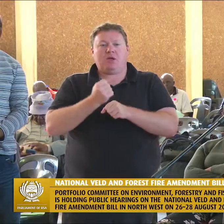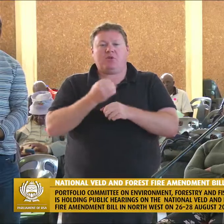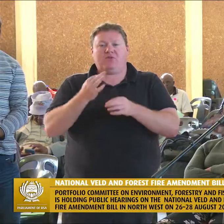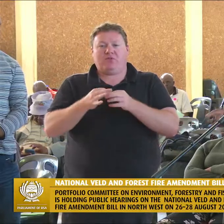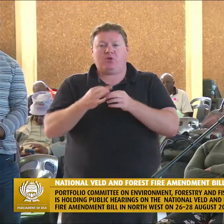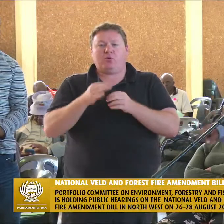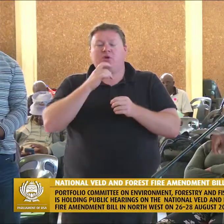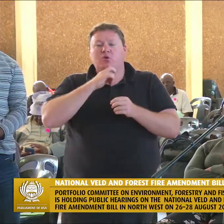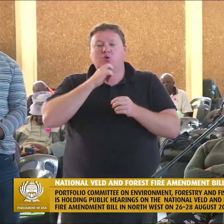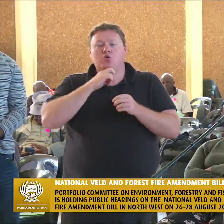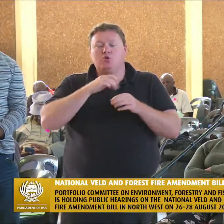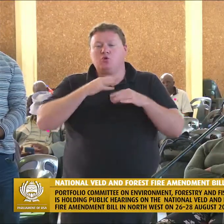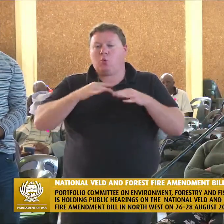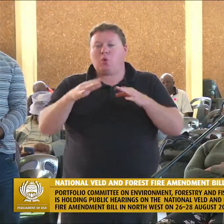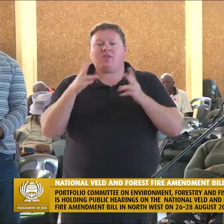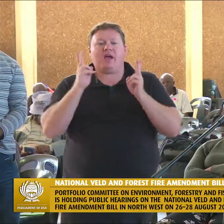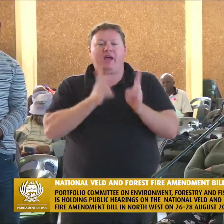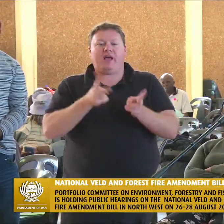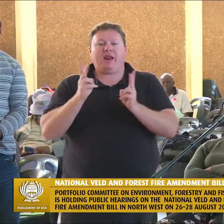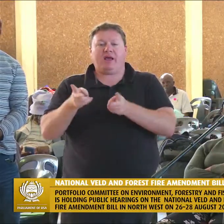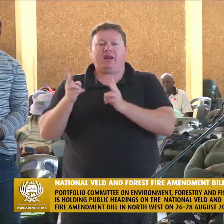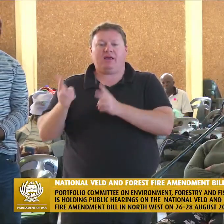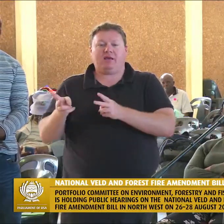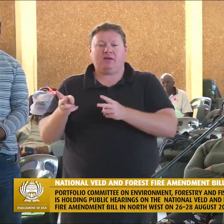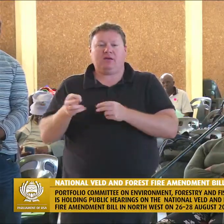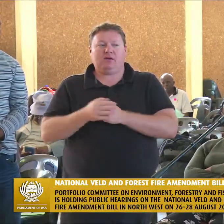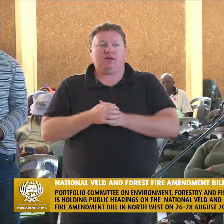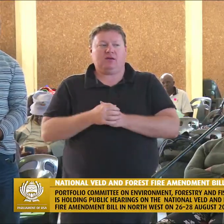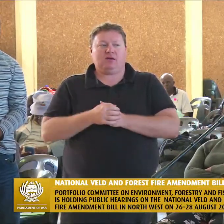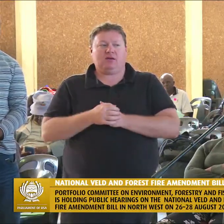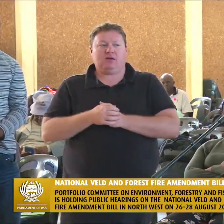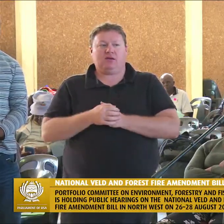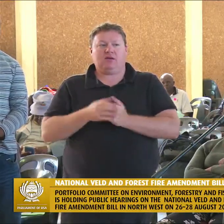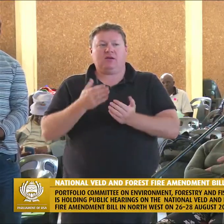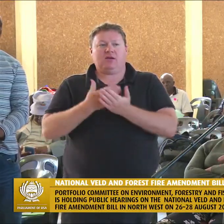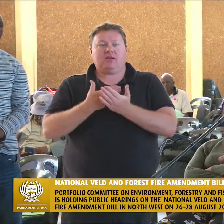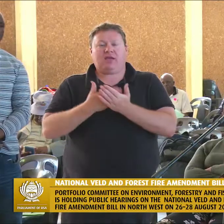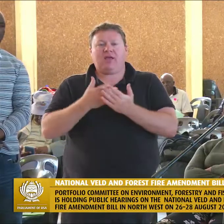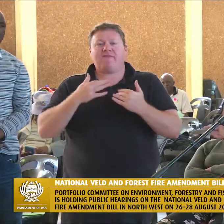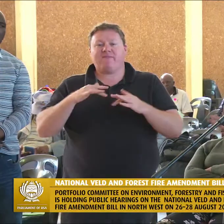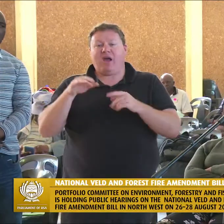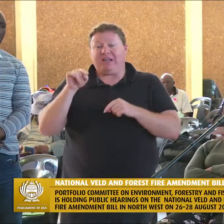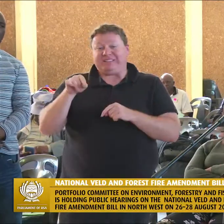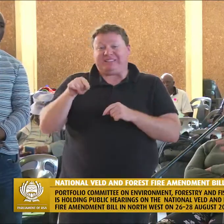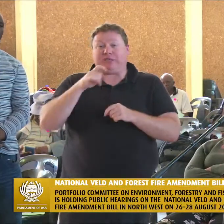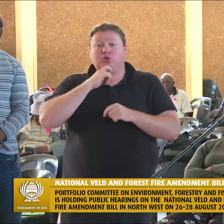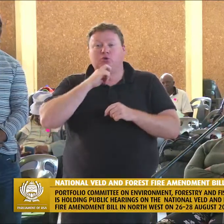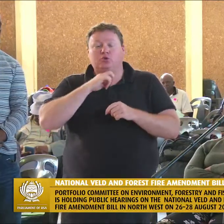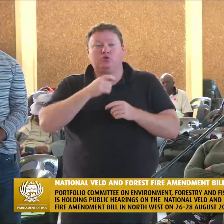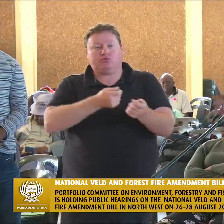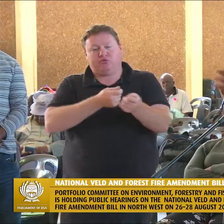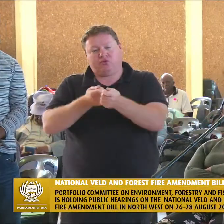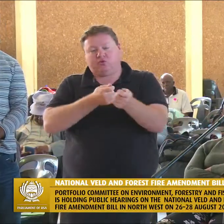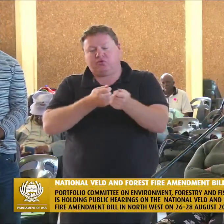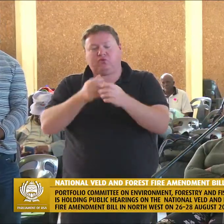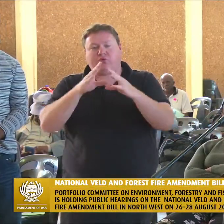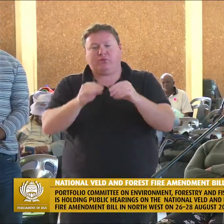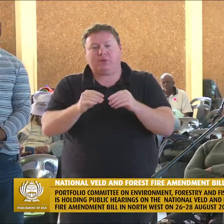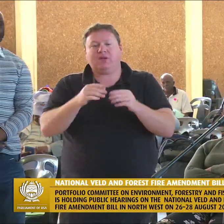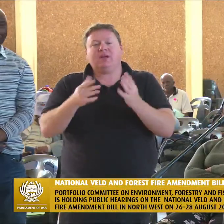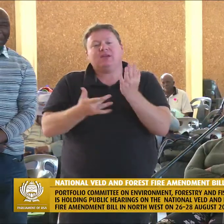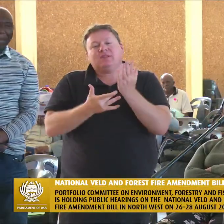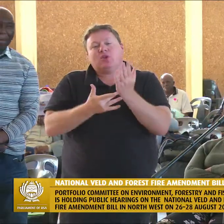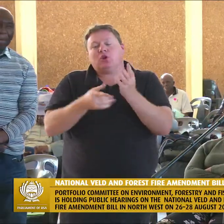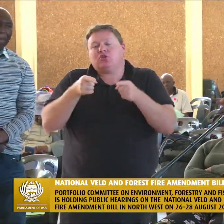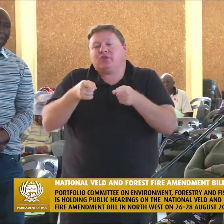utilize some of that water to actually be able to to put out some of these fires the technology is there but that is just an